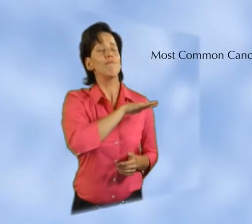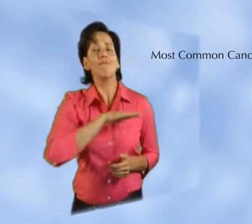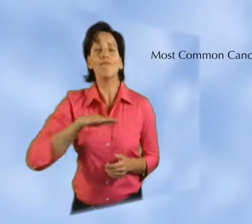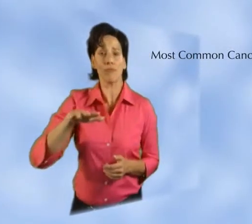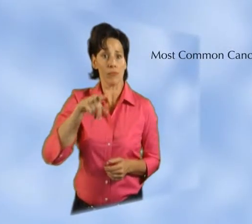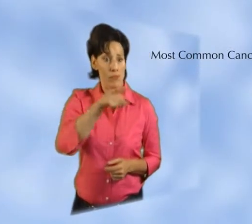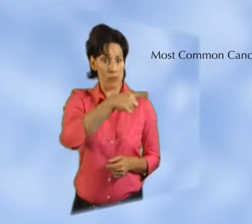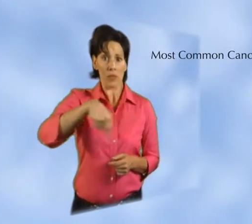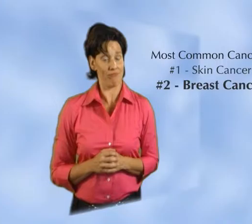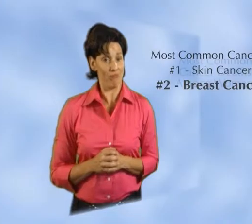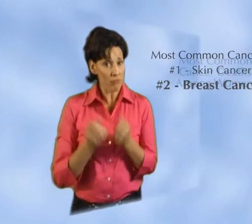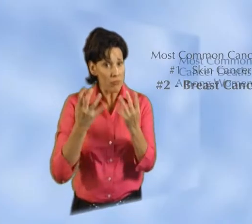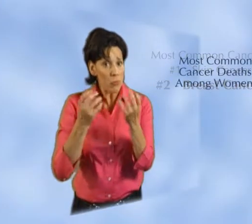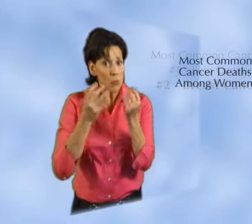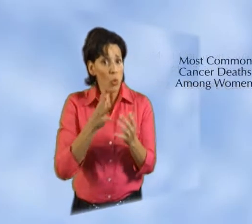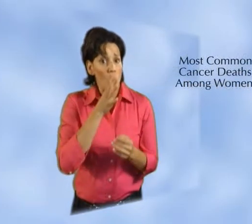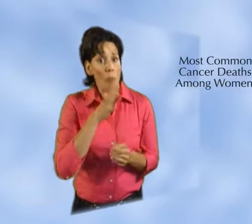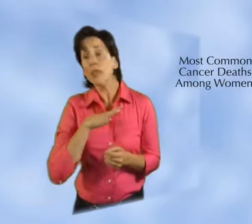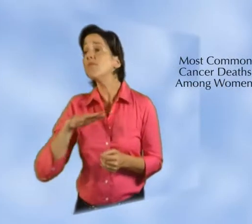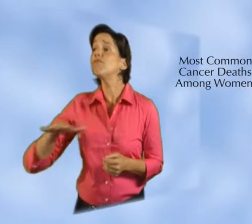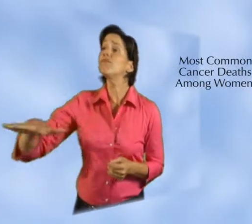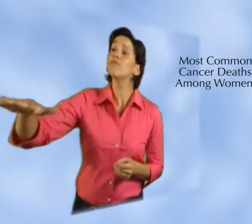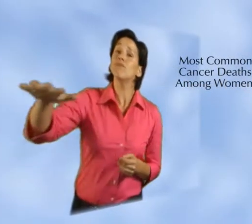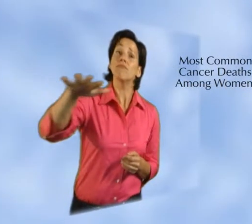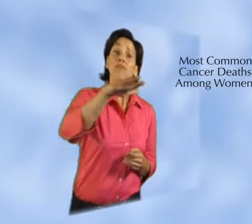Breast cancer is a disease we all need to be concerned about.